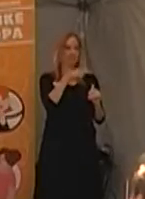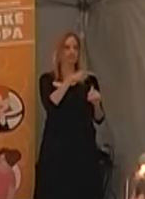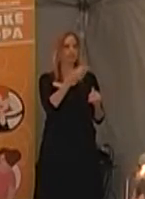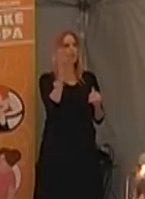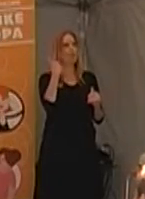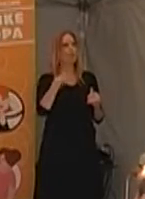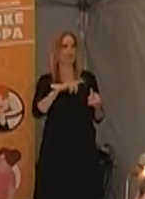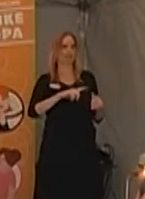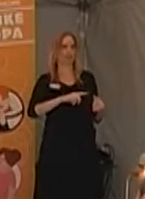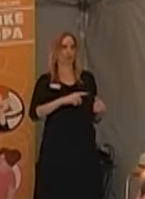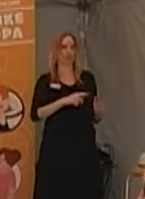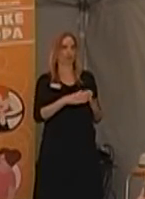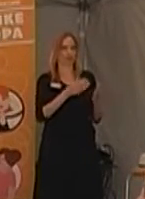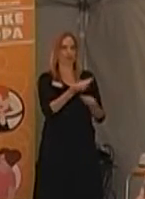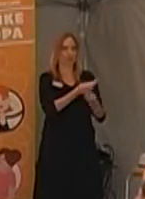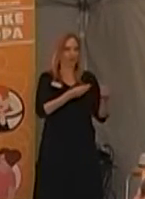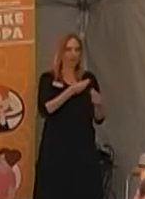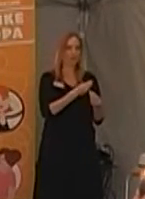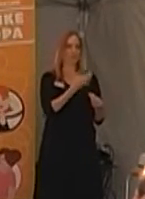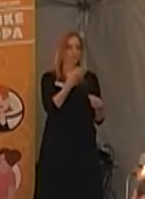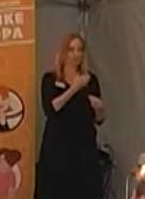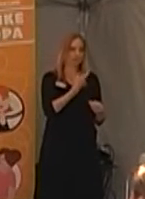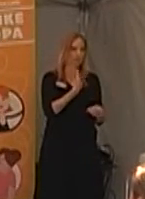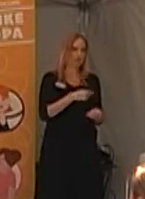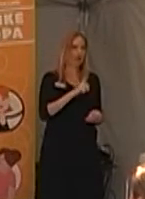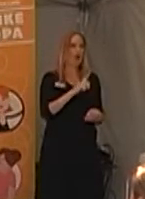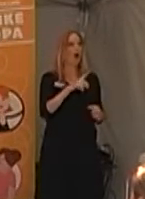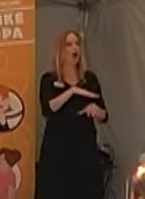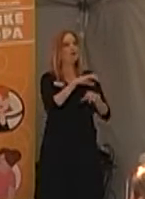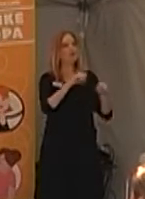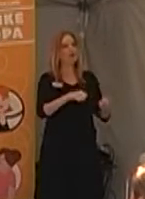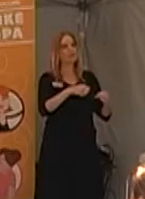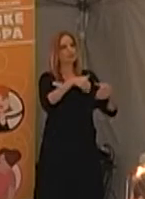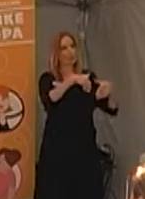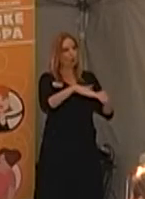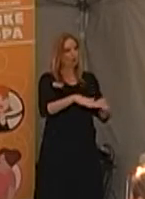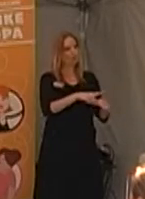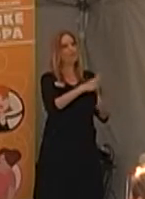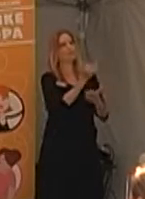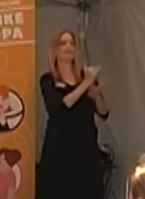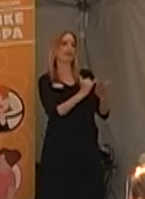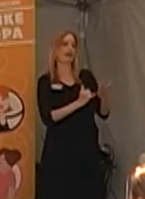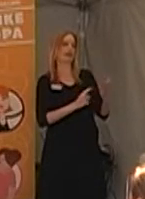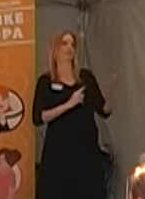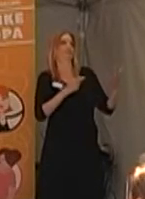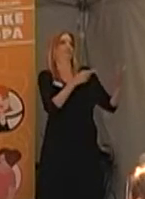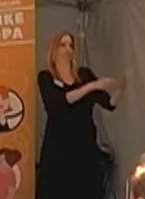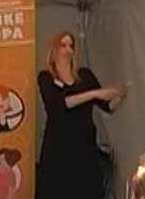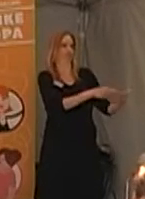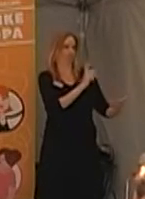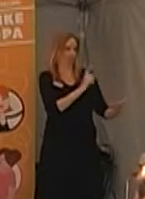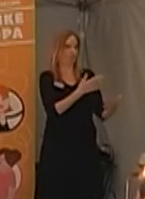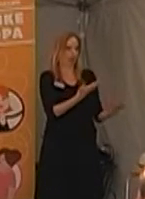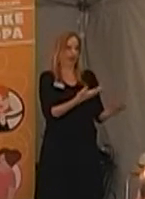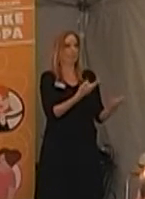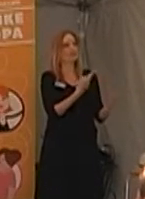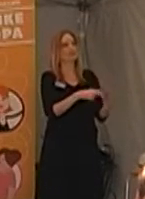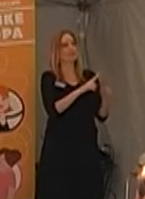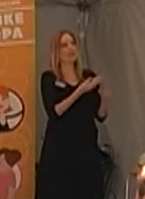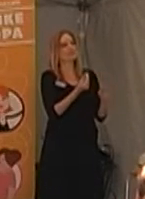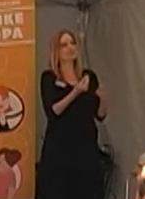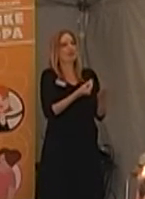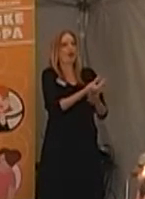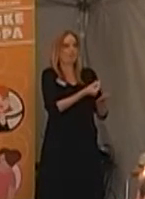economic challenges, but the government at the time decided that, for instance, design should be a priority, and so invested in design schools and